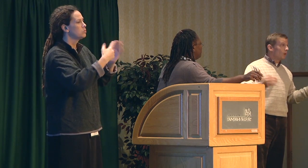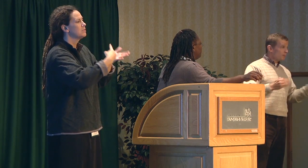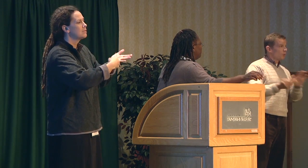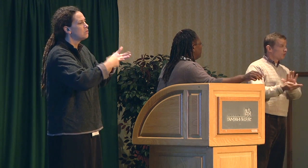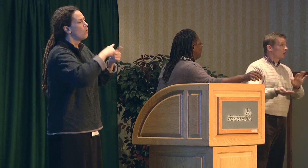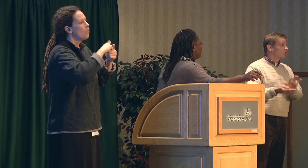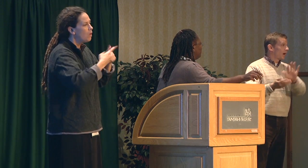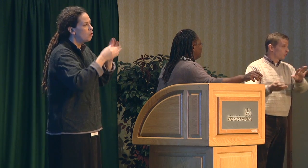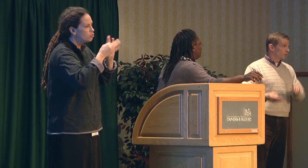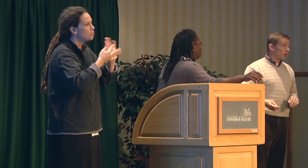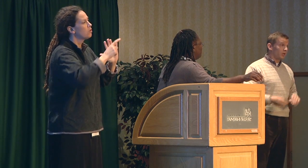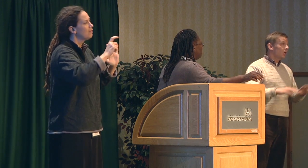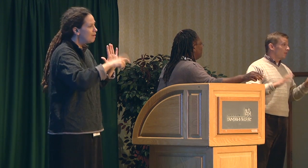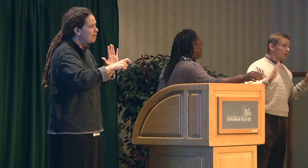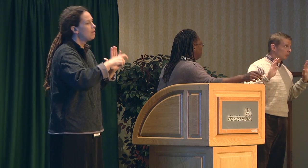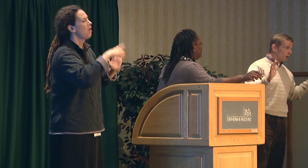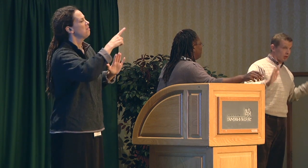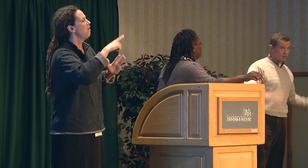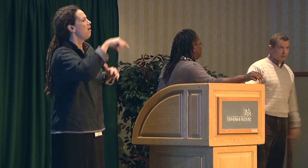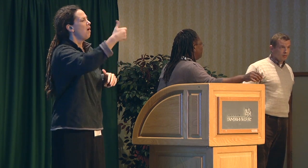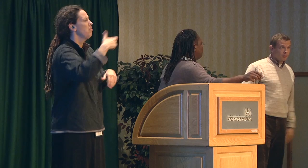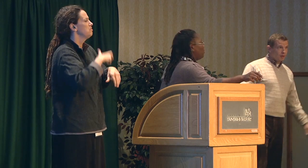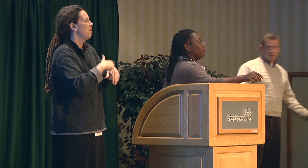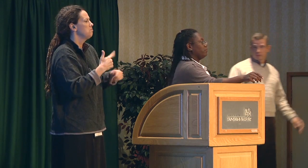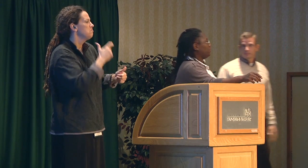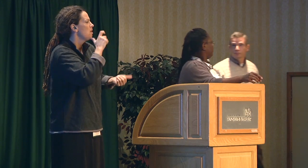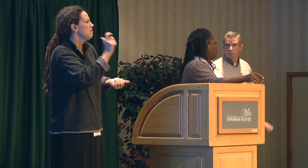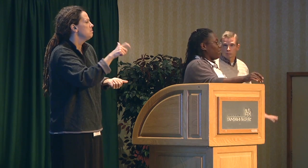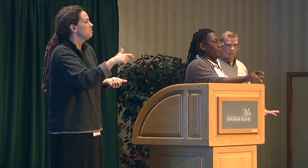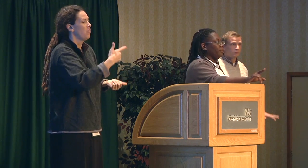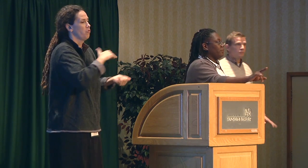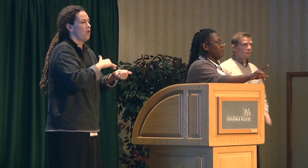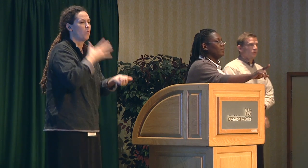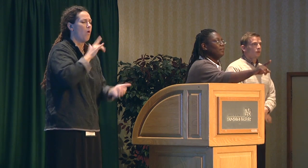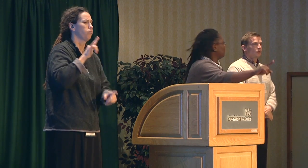And then you might be able to save the doctor some money, and then they'll love you.